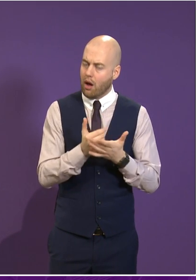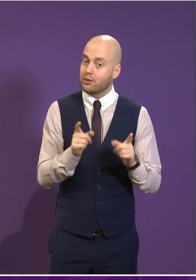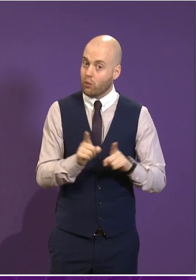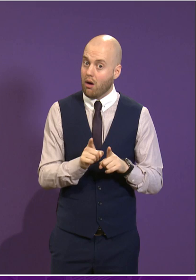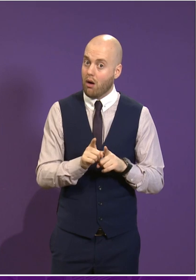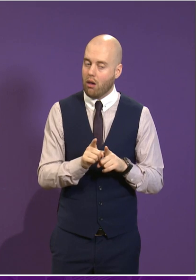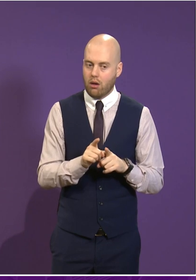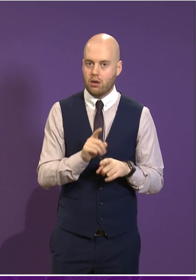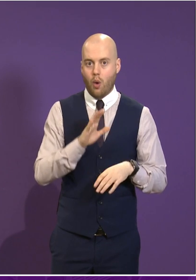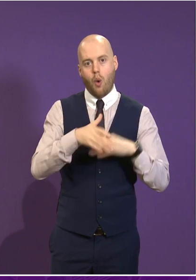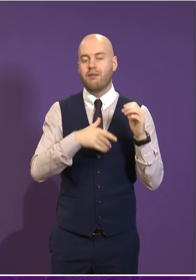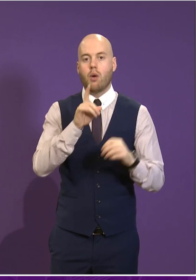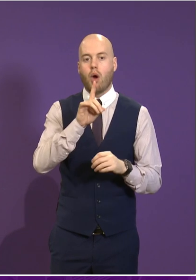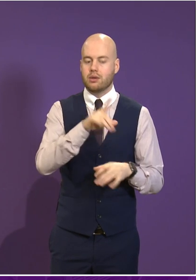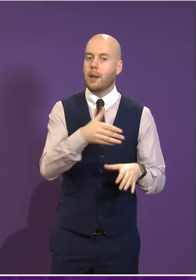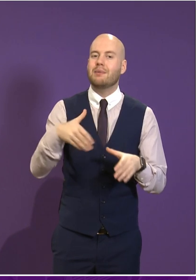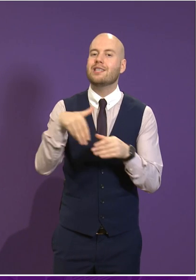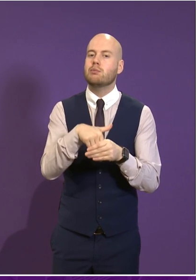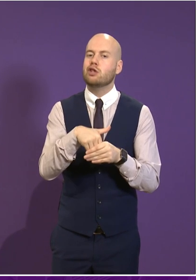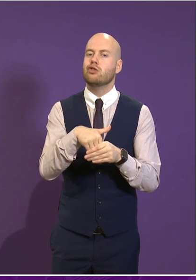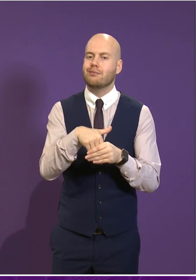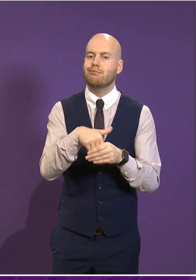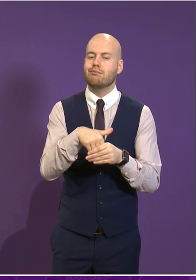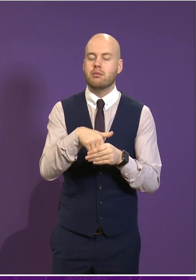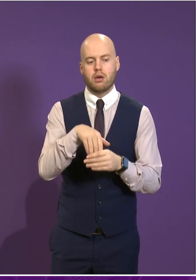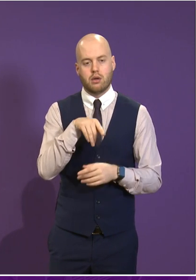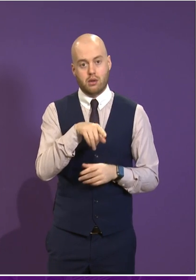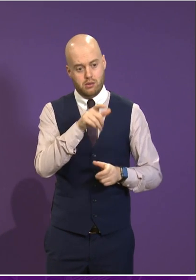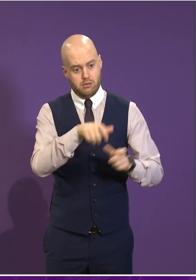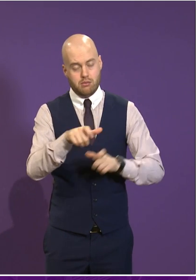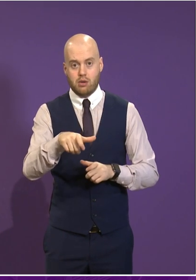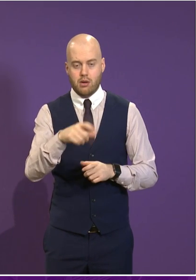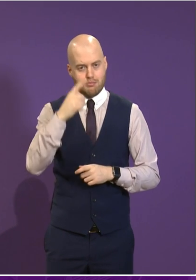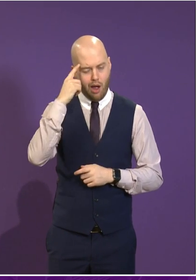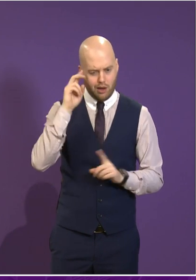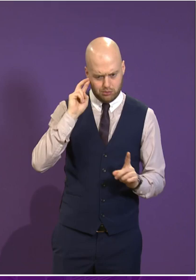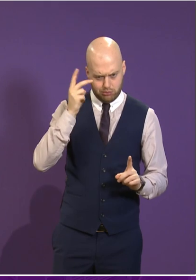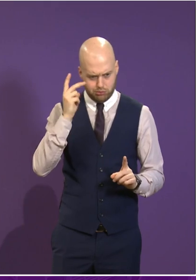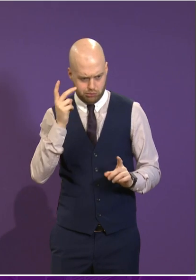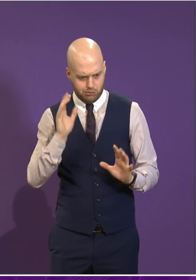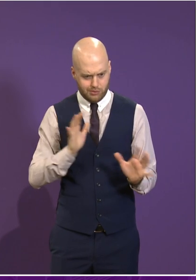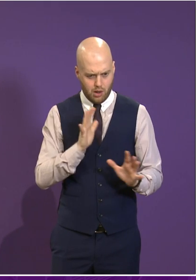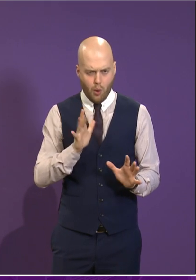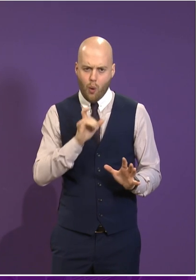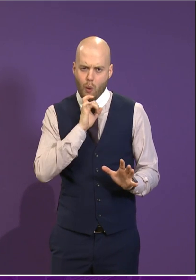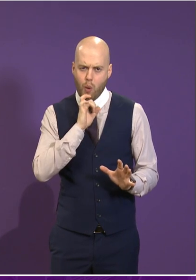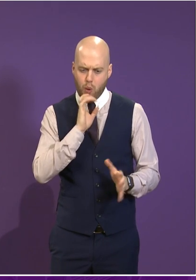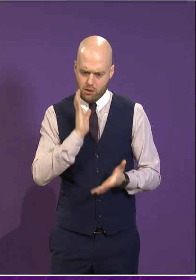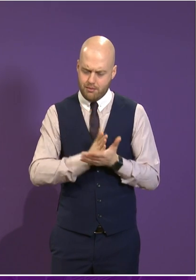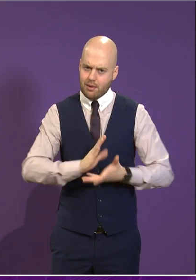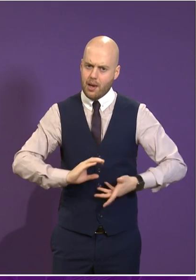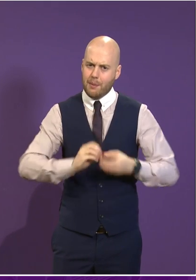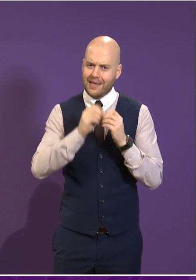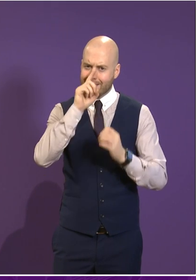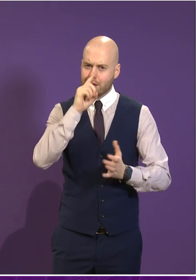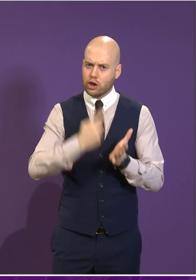of participation and in terms of changing that mindset about who should be making decisions about